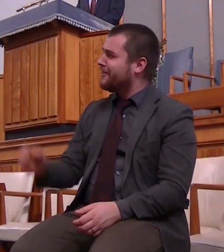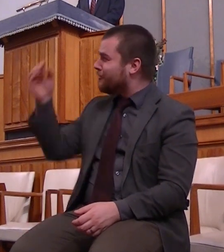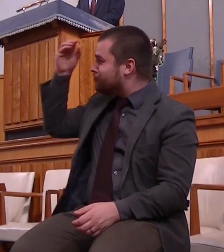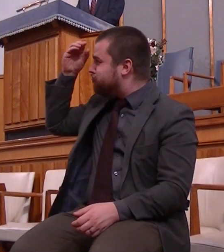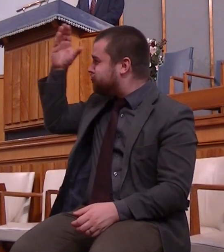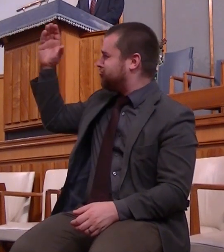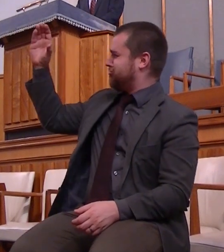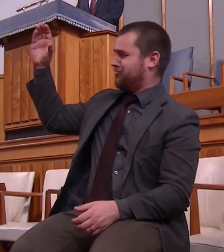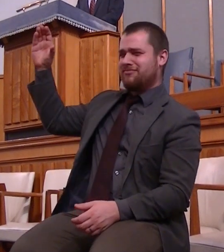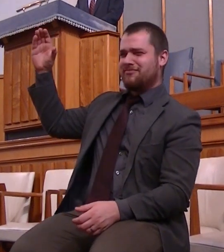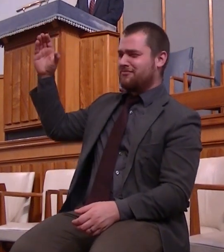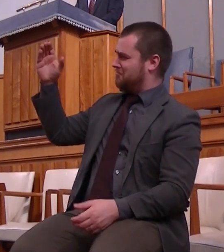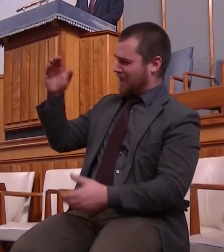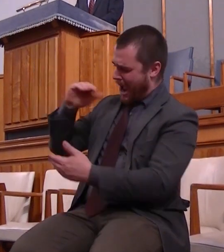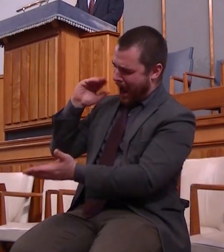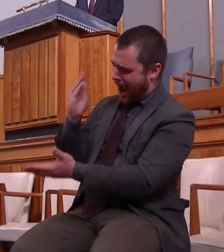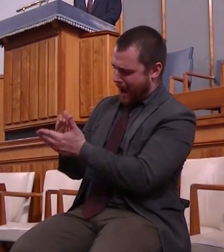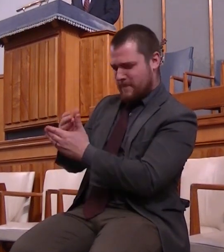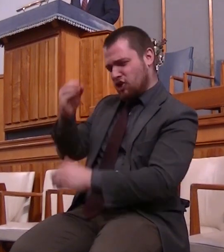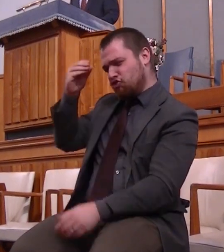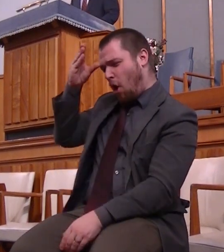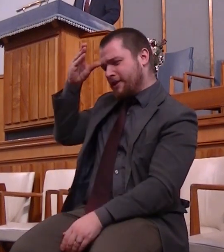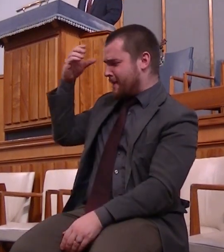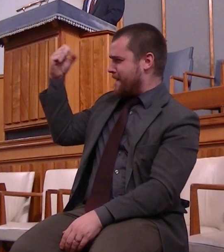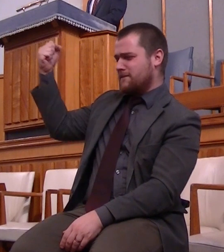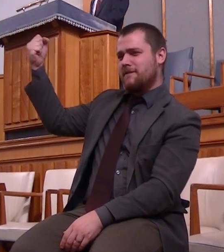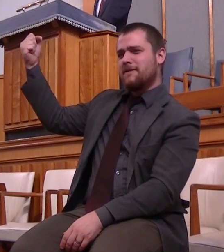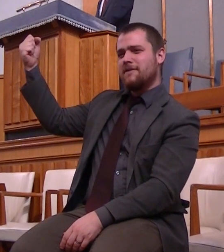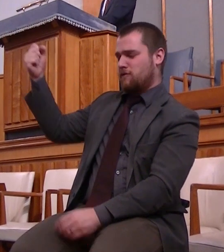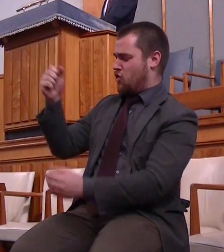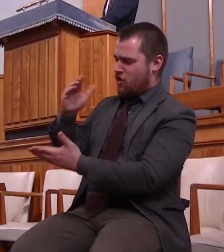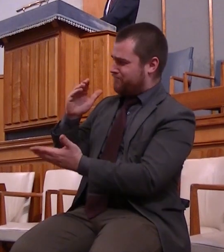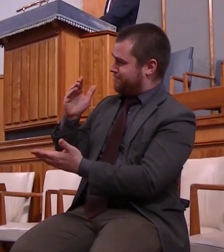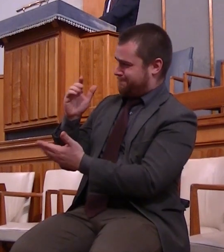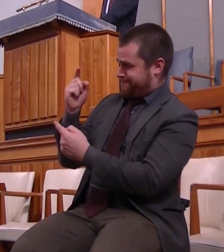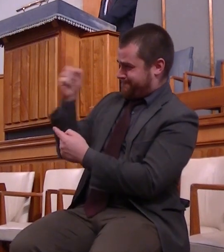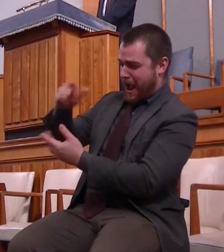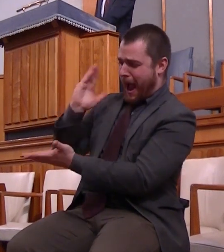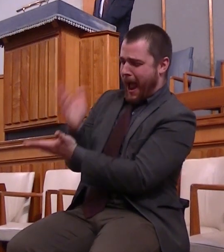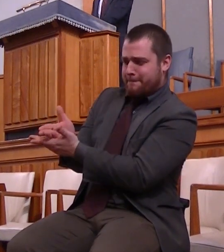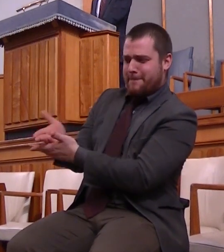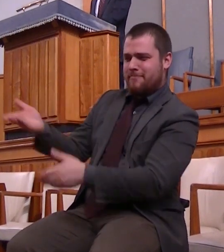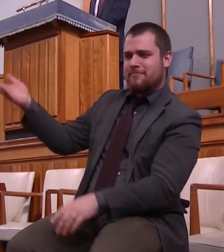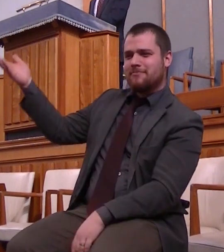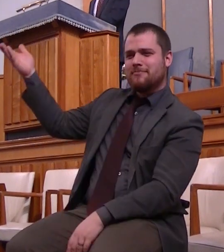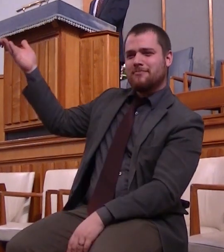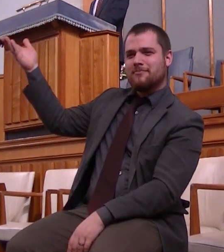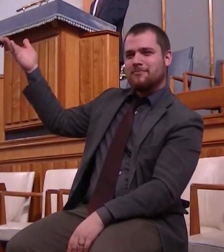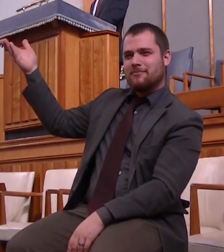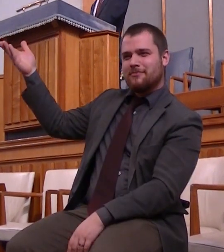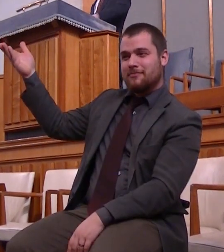truth. You have to understand that. This is the God, the mighty God, to whom we will not bow the